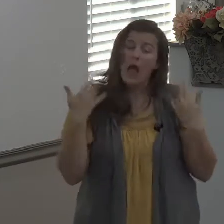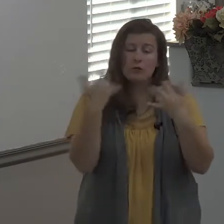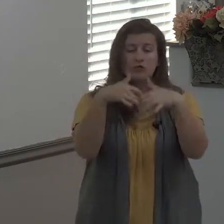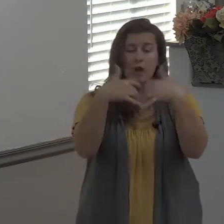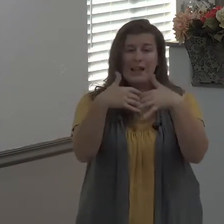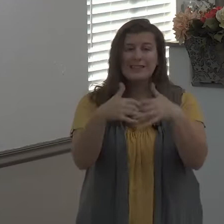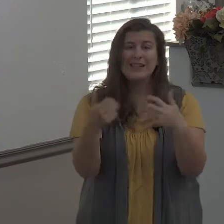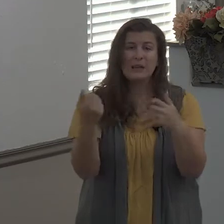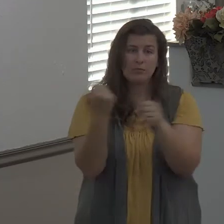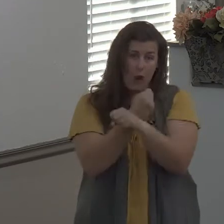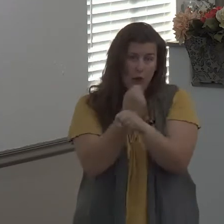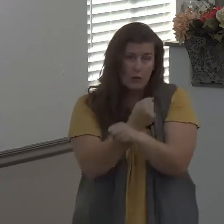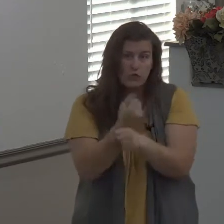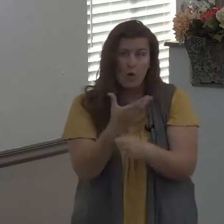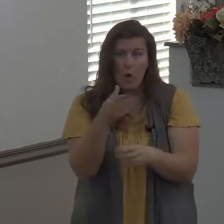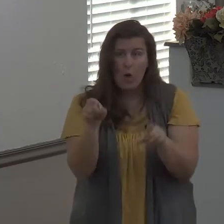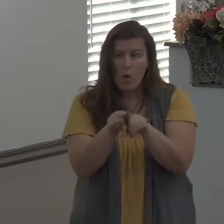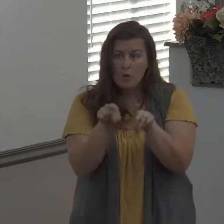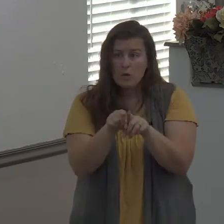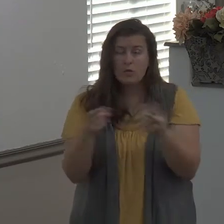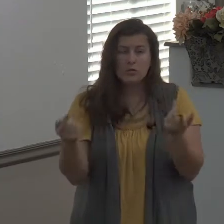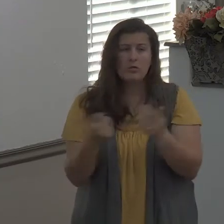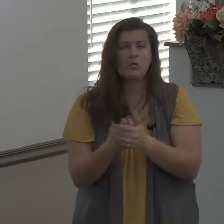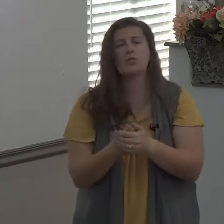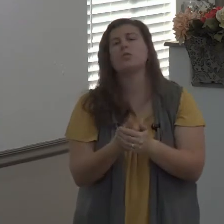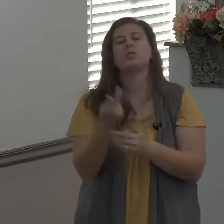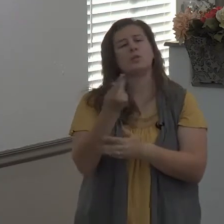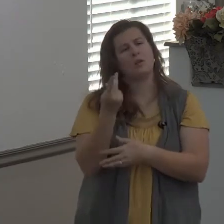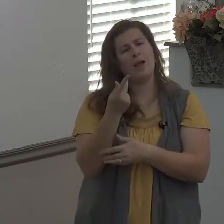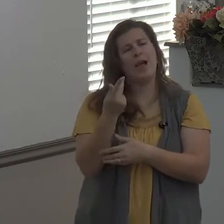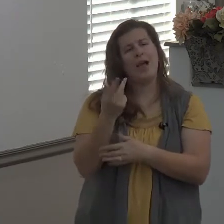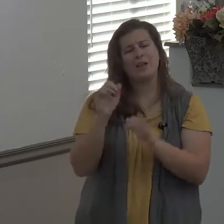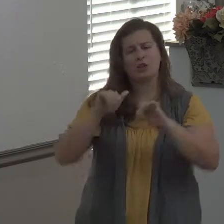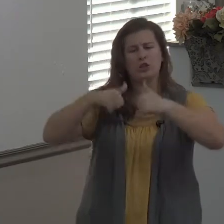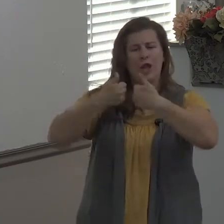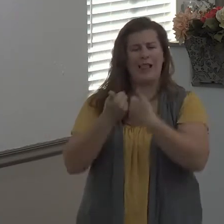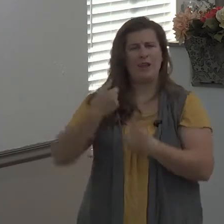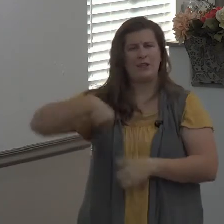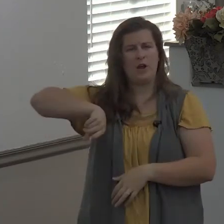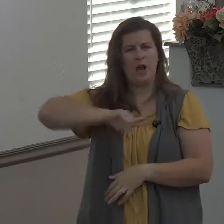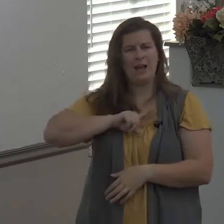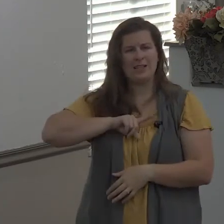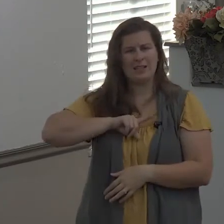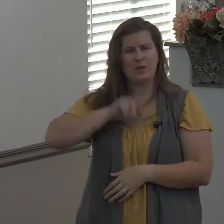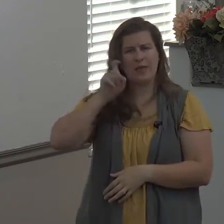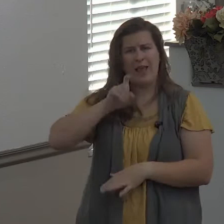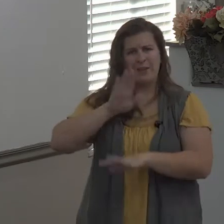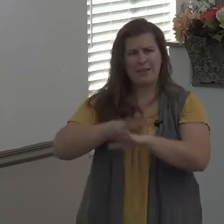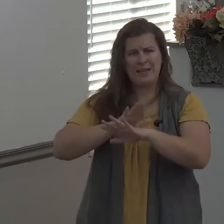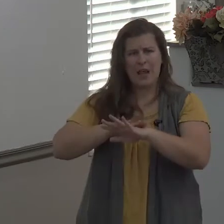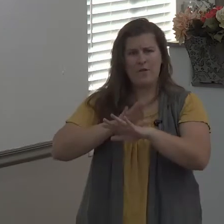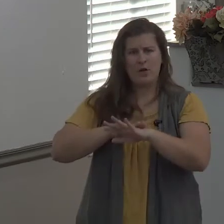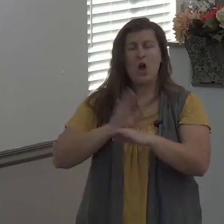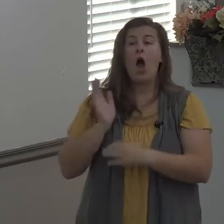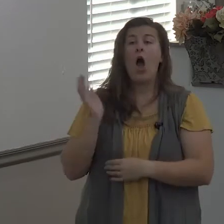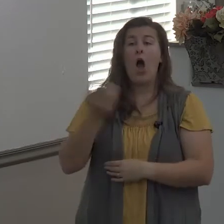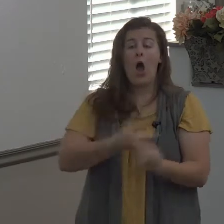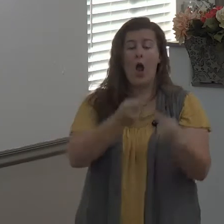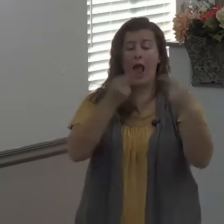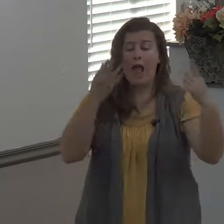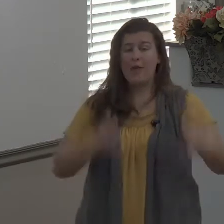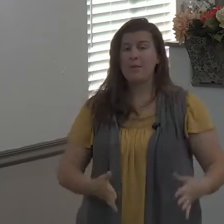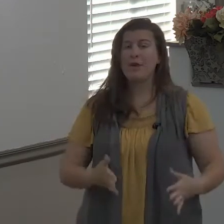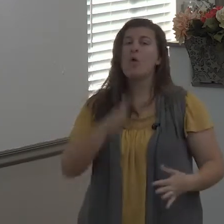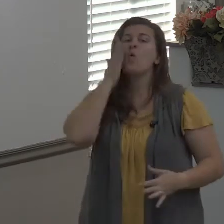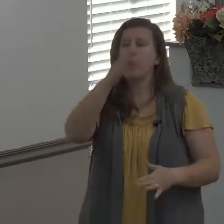to perform. But it would be a place where there was wrestling matches, a place where there were fights. And you and I, the